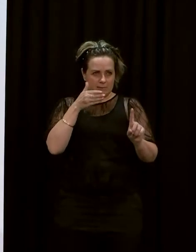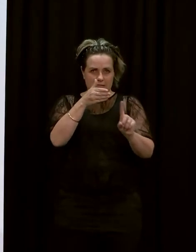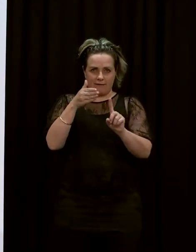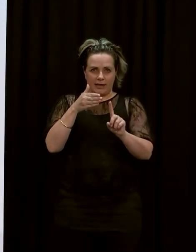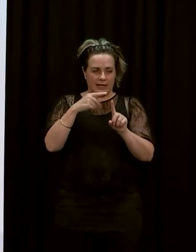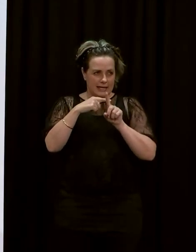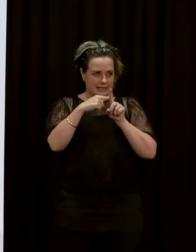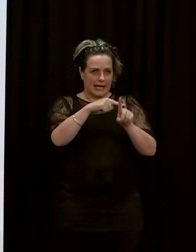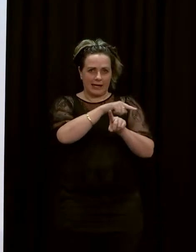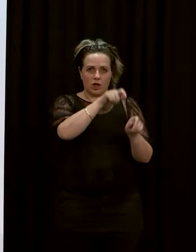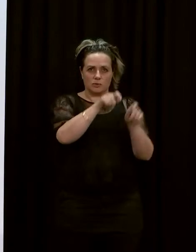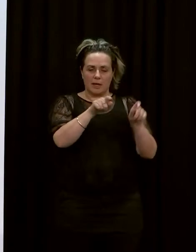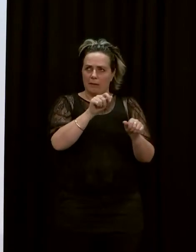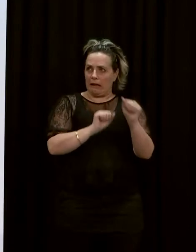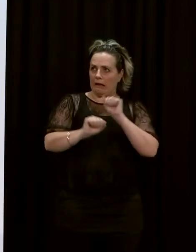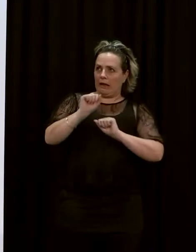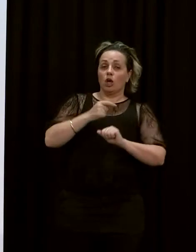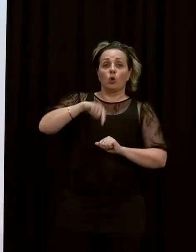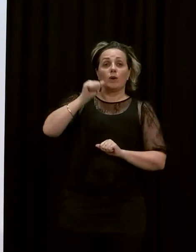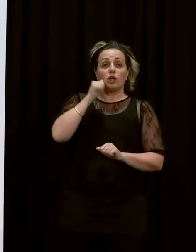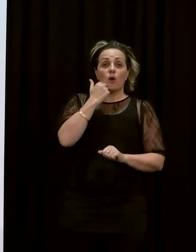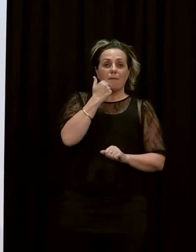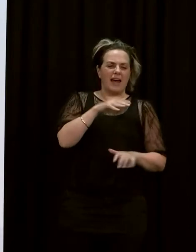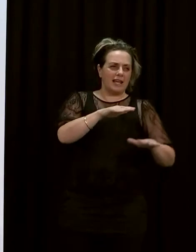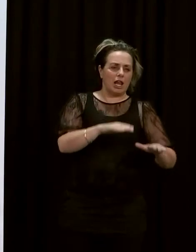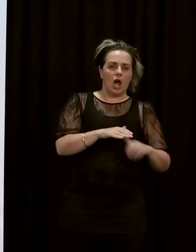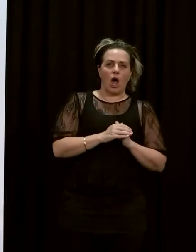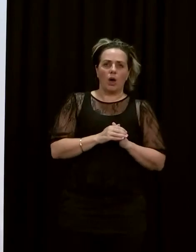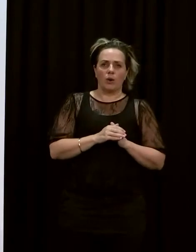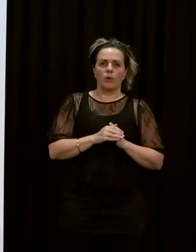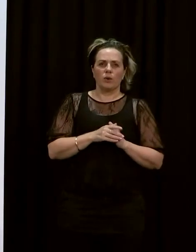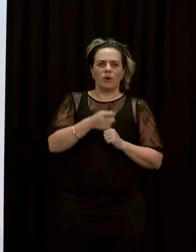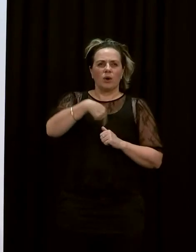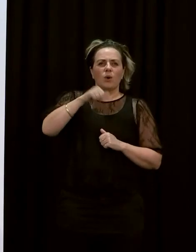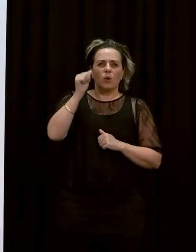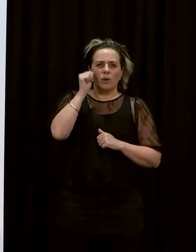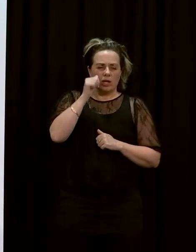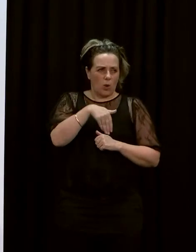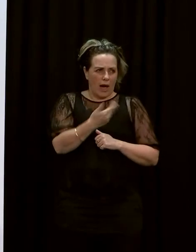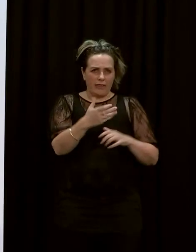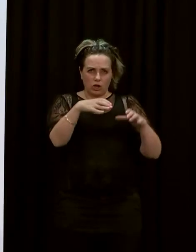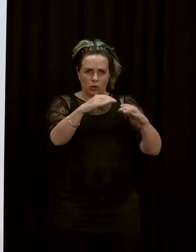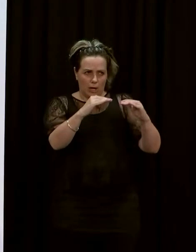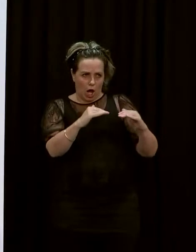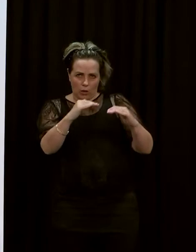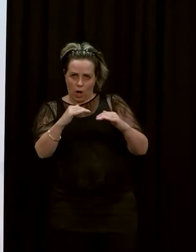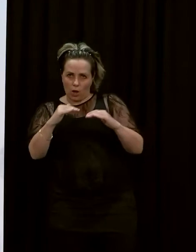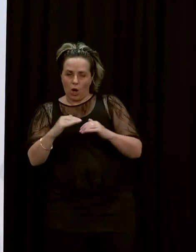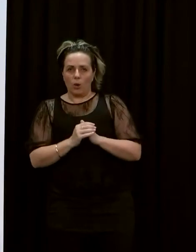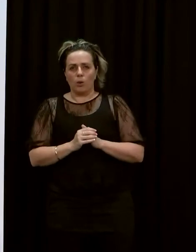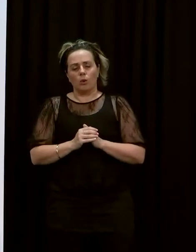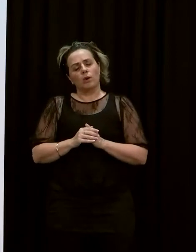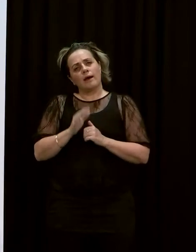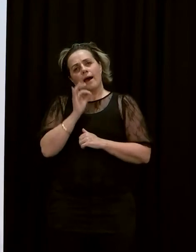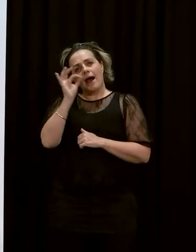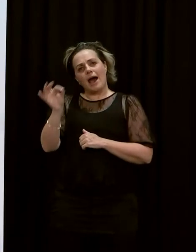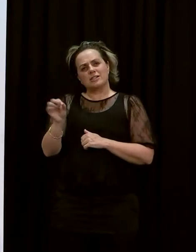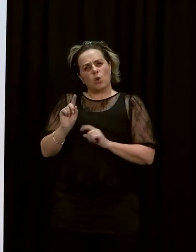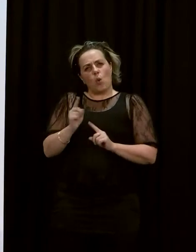keen. We know that Māori are low, we know that to a lesser extent Pacifica are low as well. What information do you have